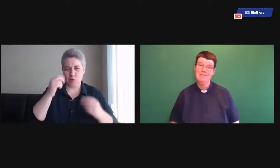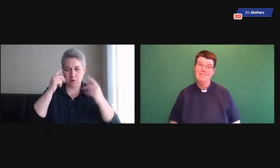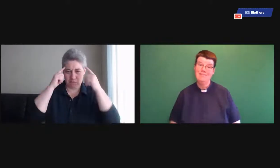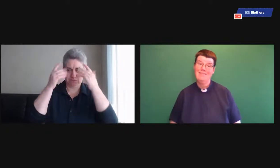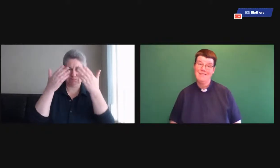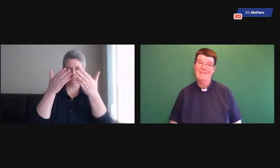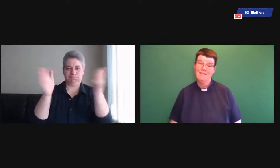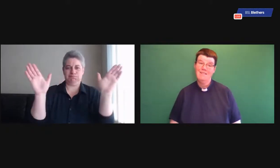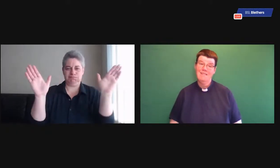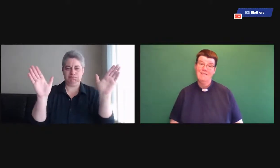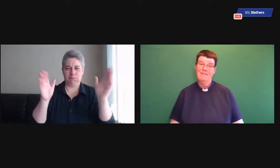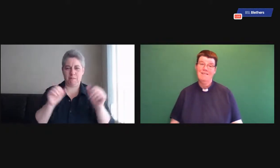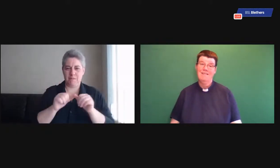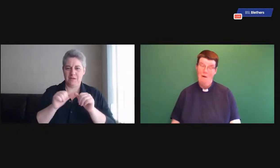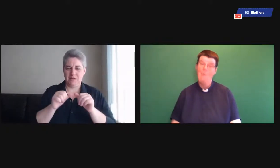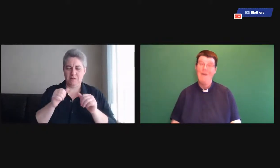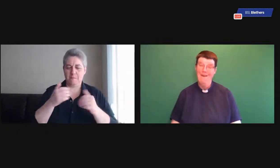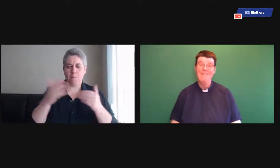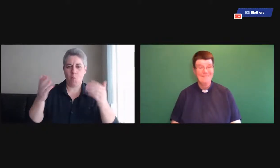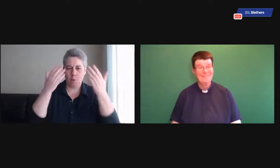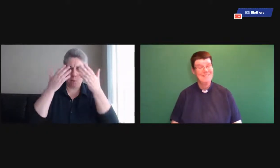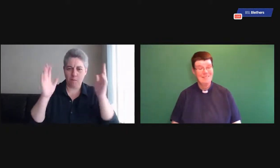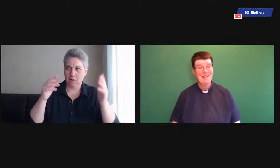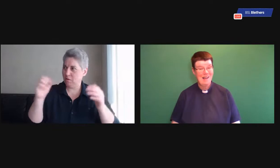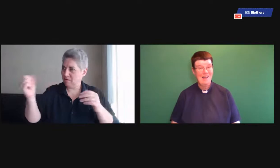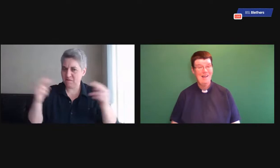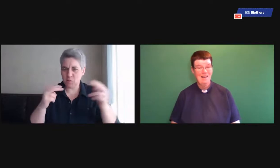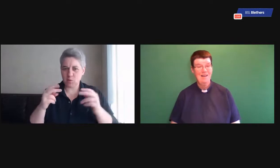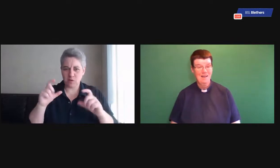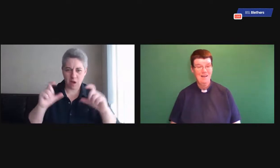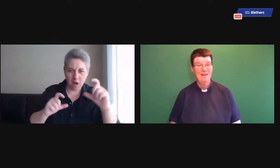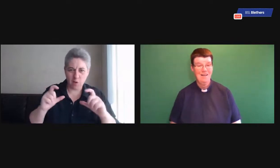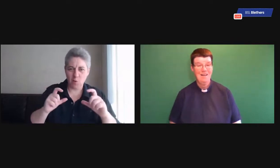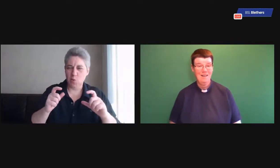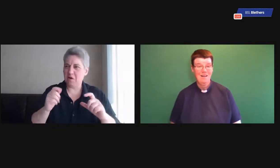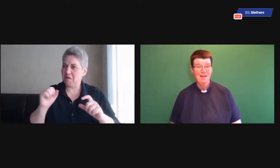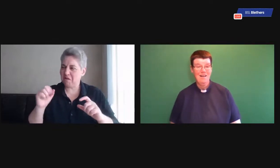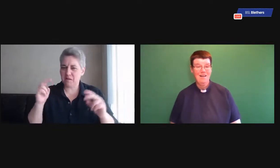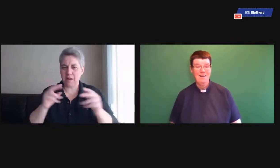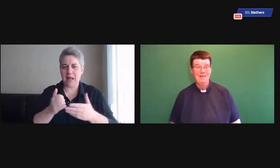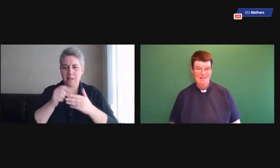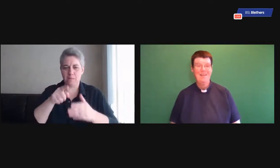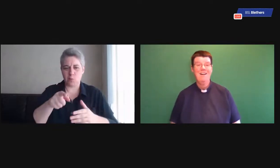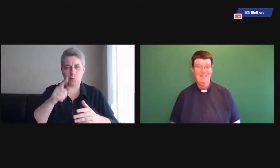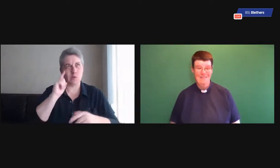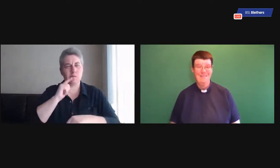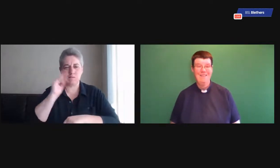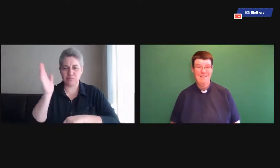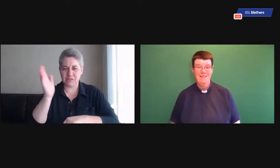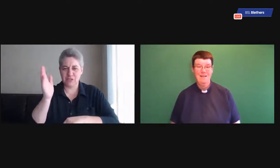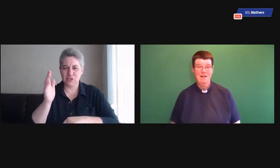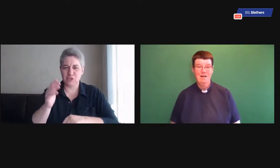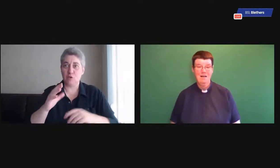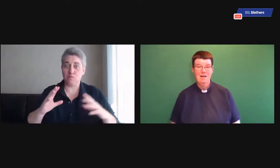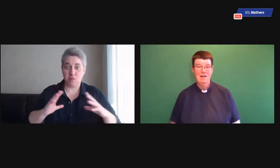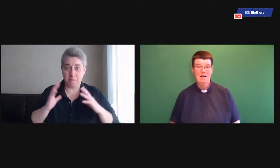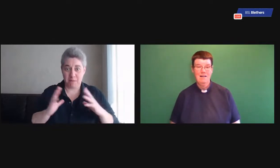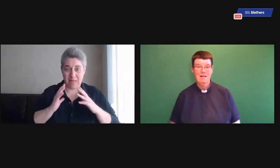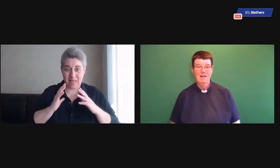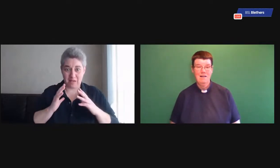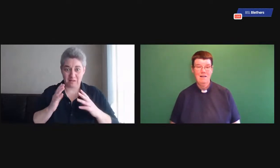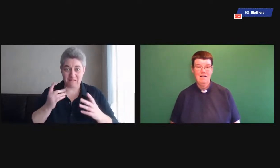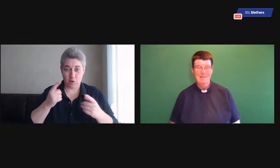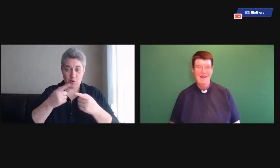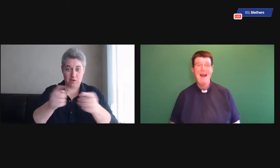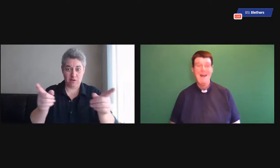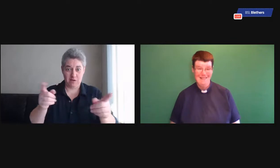have different perspectives based on people's own life experience. Well, I suppose that's really good because that gives